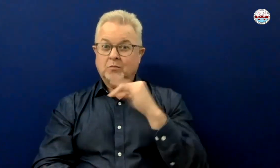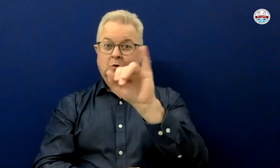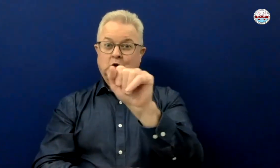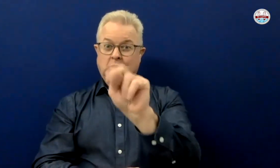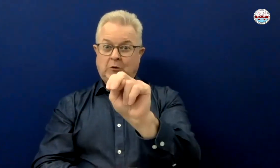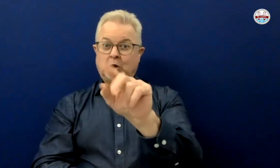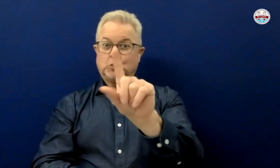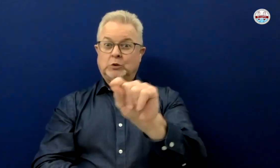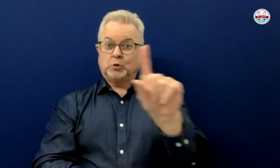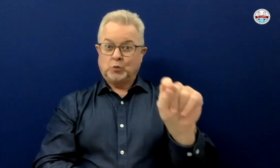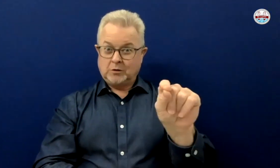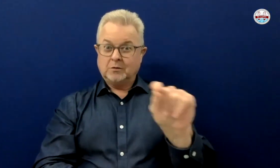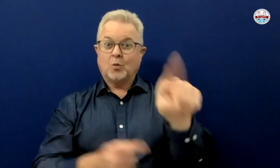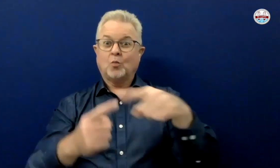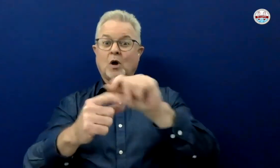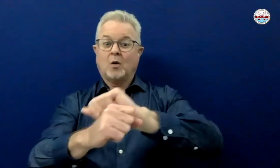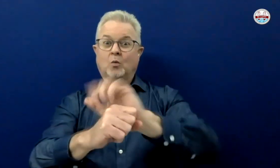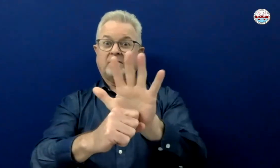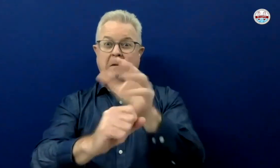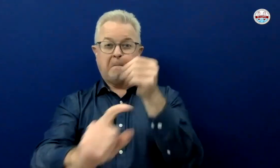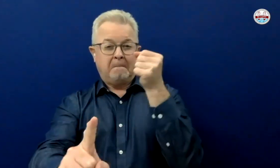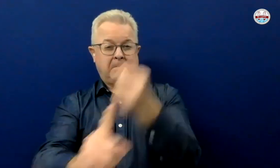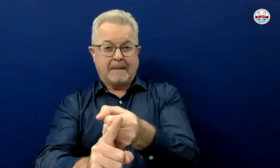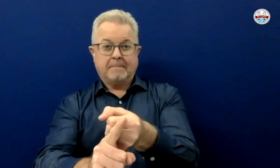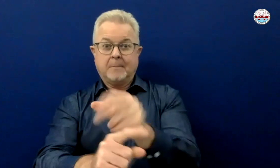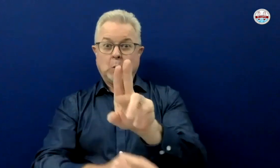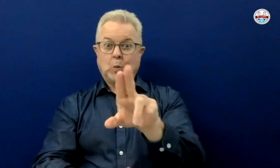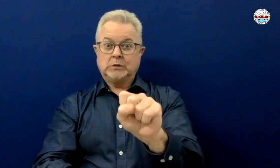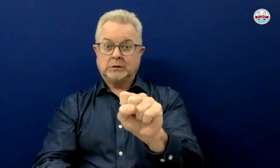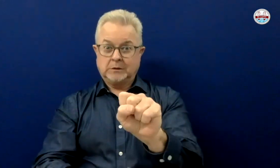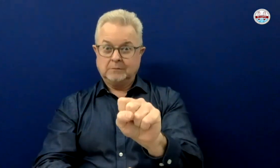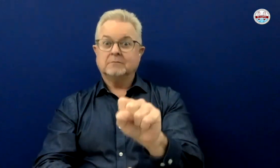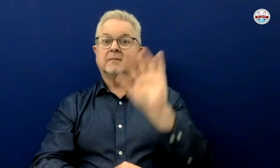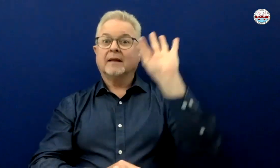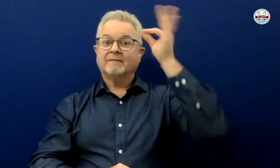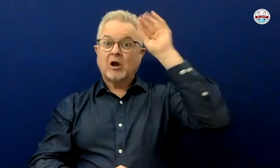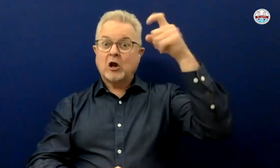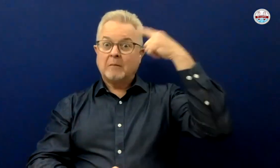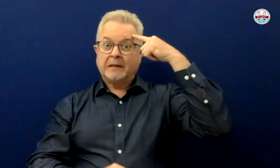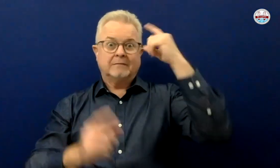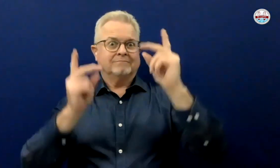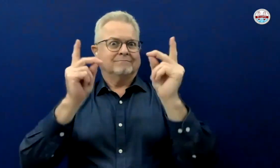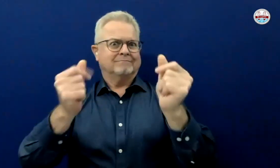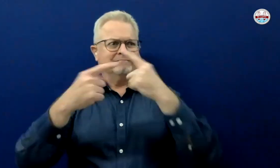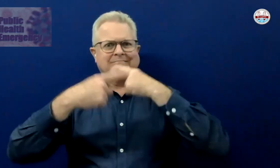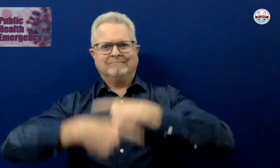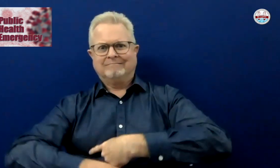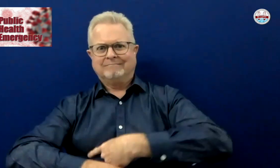recall 3 years ago, back in January of 2020, when the onset of COVID-19 first hit the United States, the federal